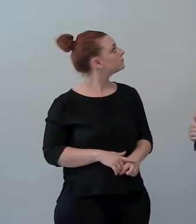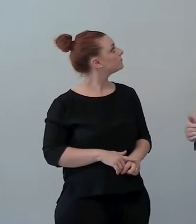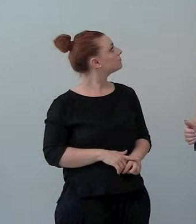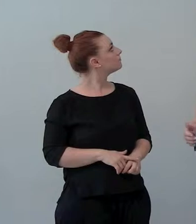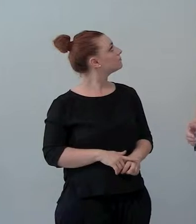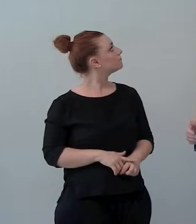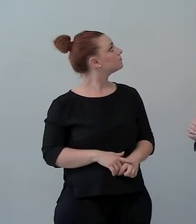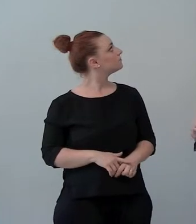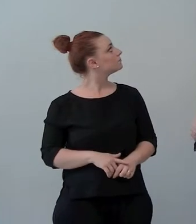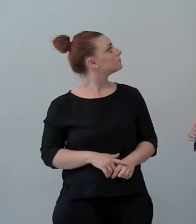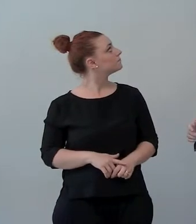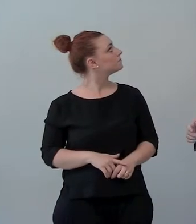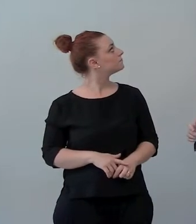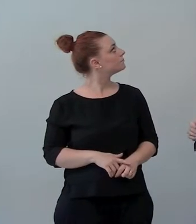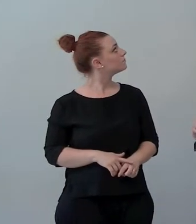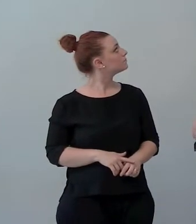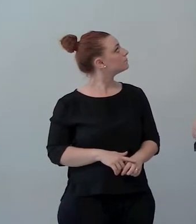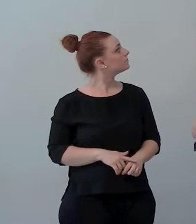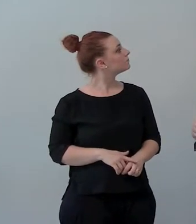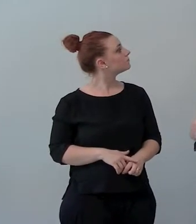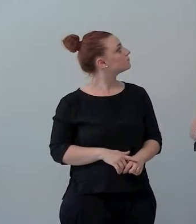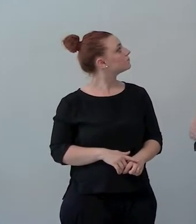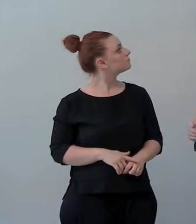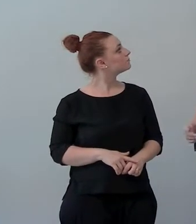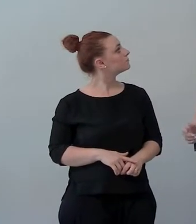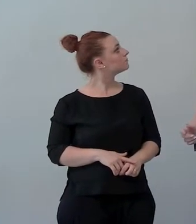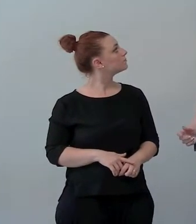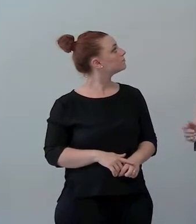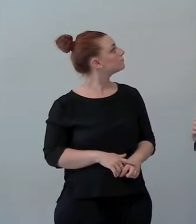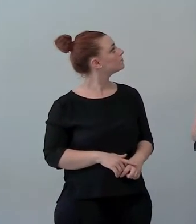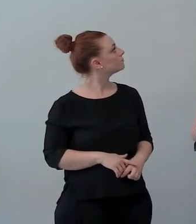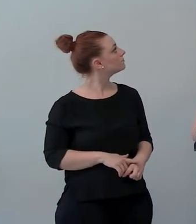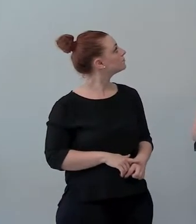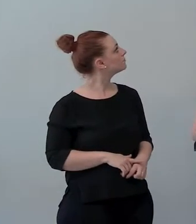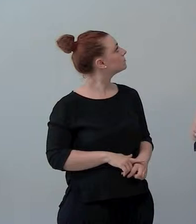dà altrettanto a quelli che ama, mentre essi dormono.